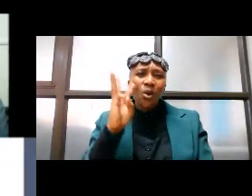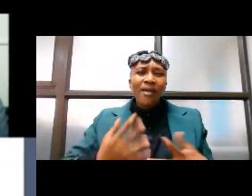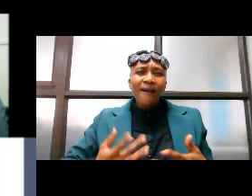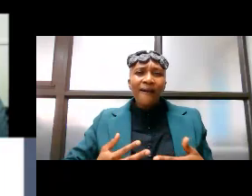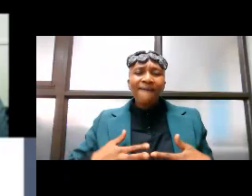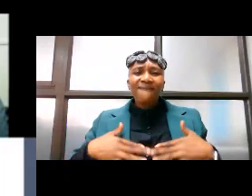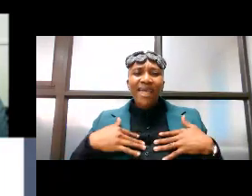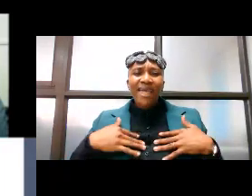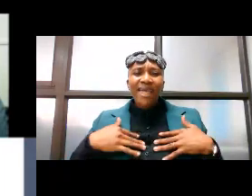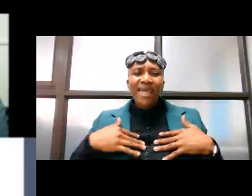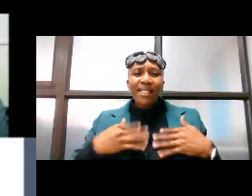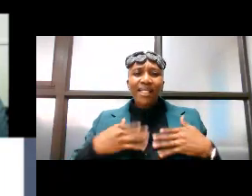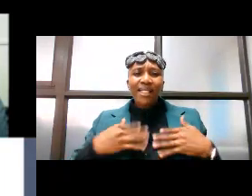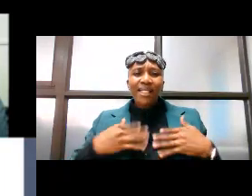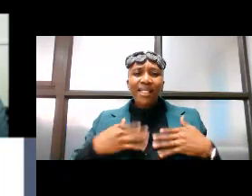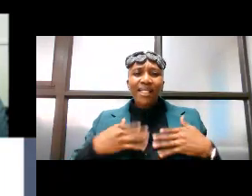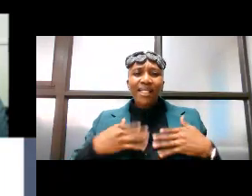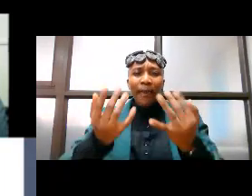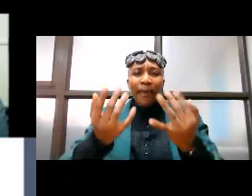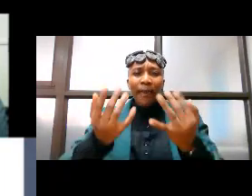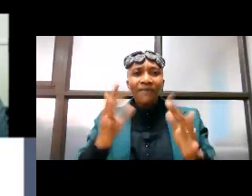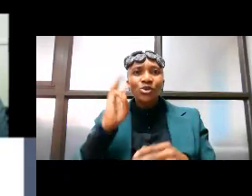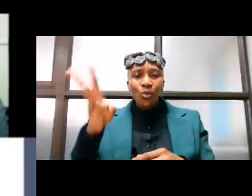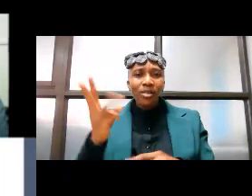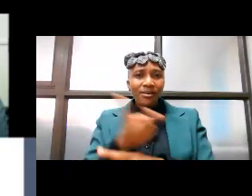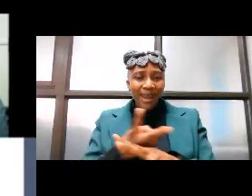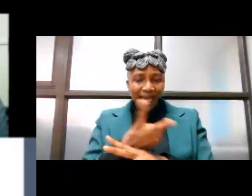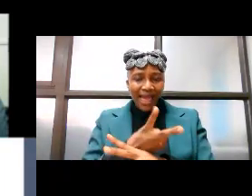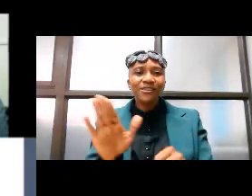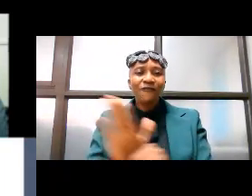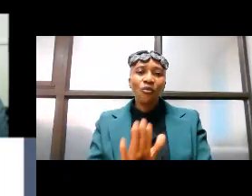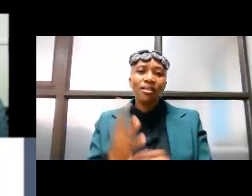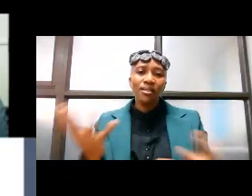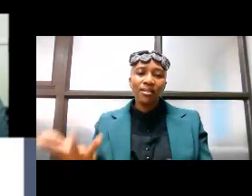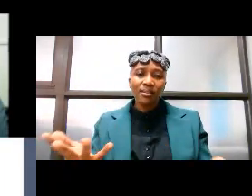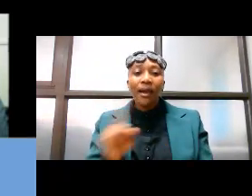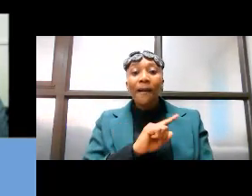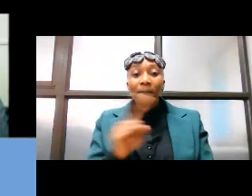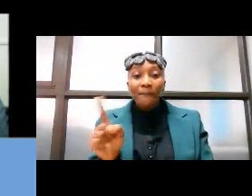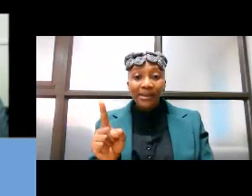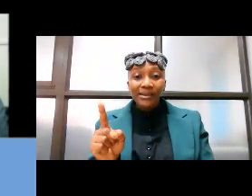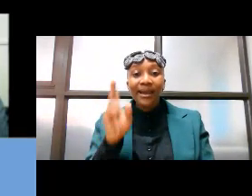also realize now it's full enough. But again, it needs practice.